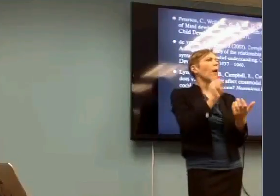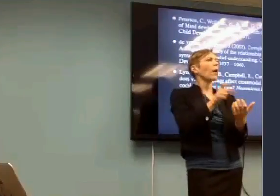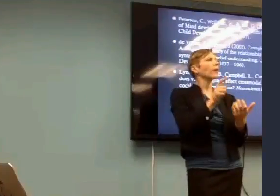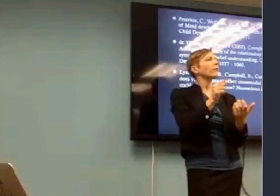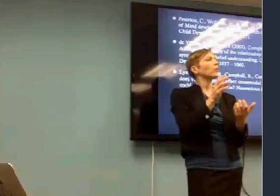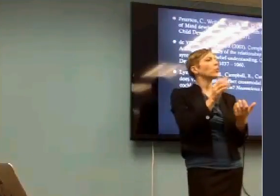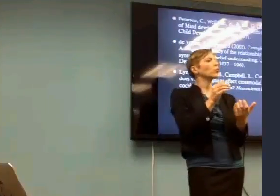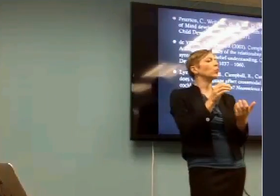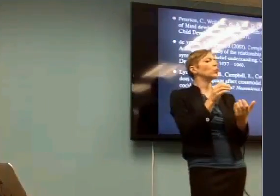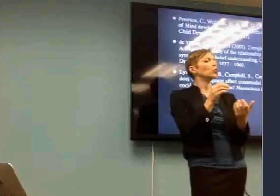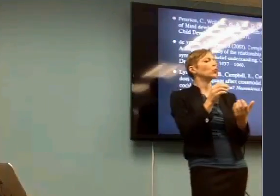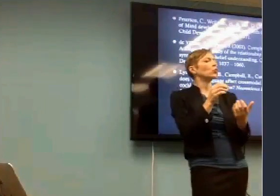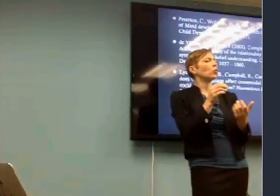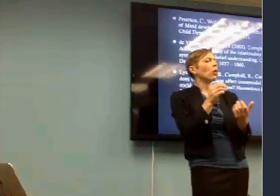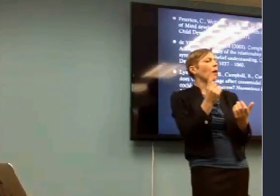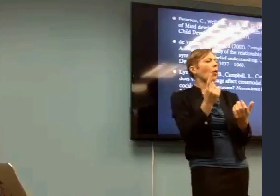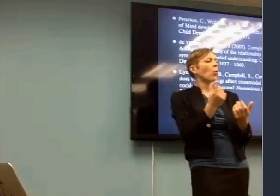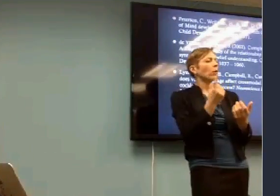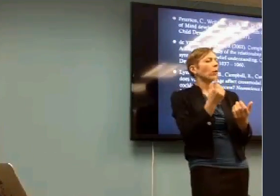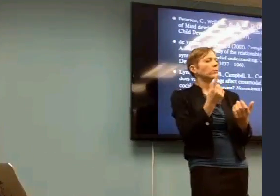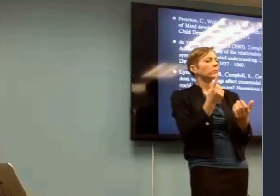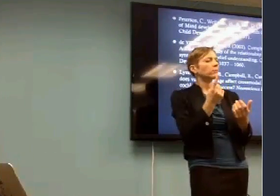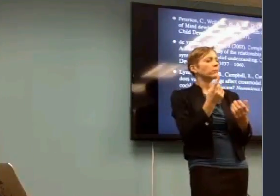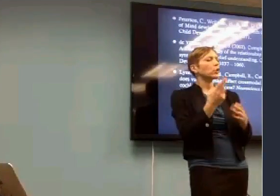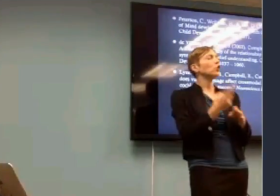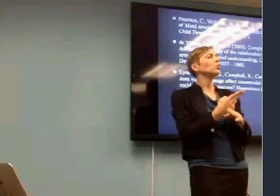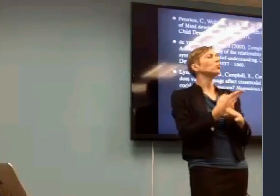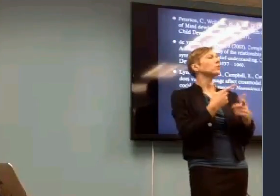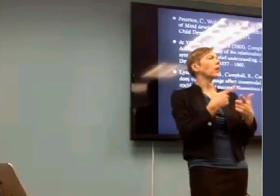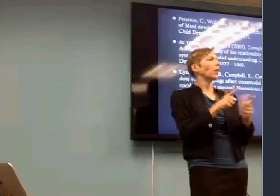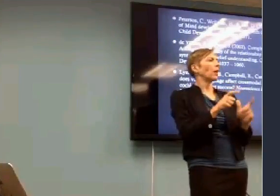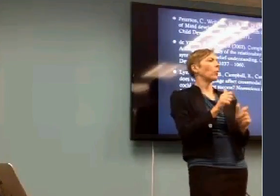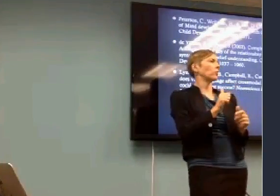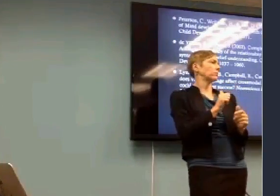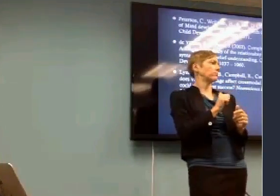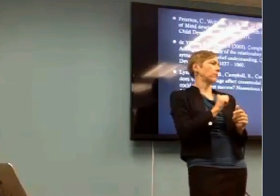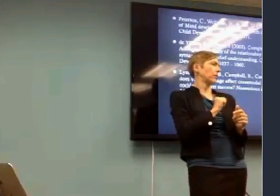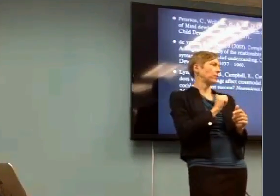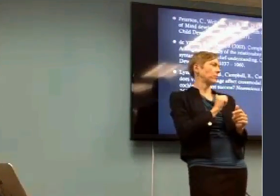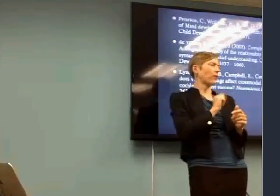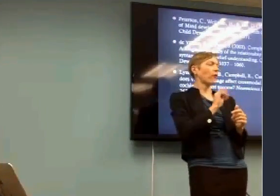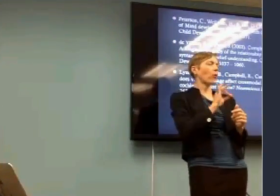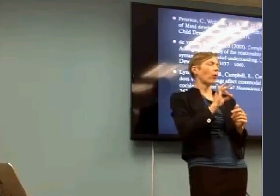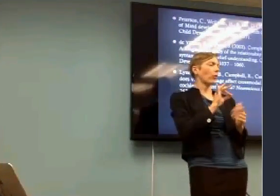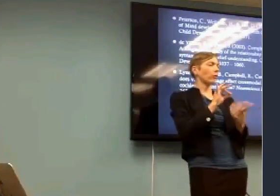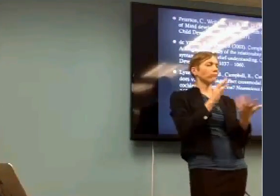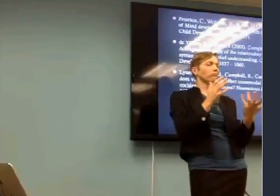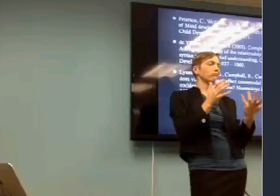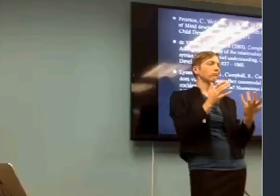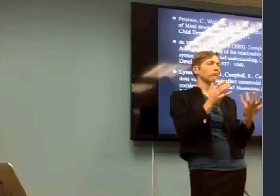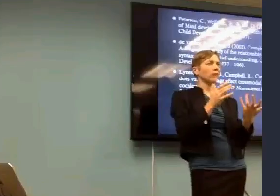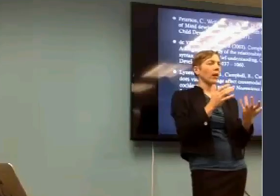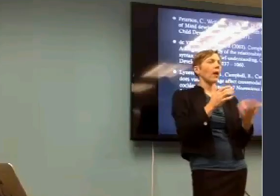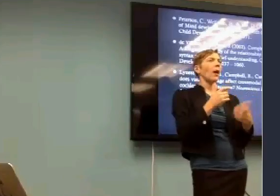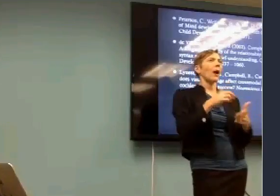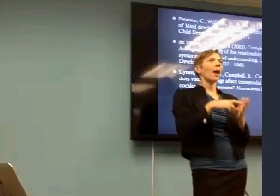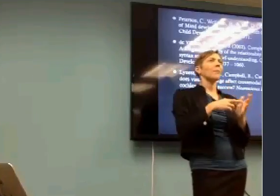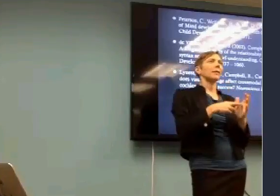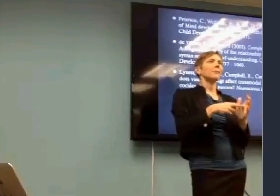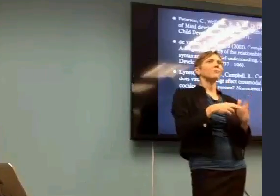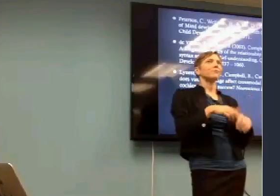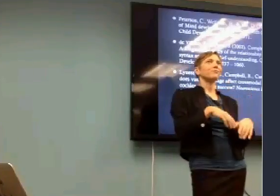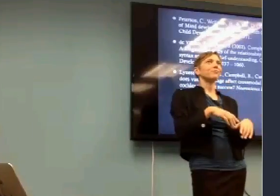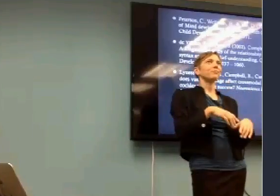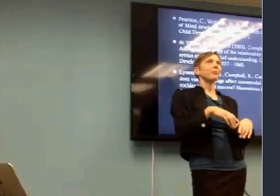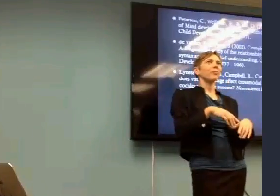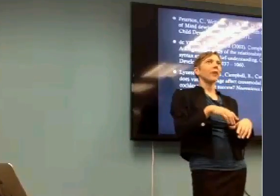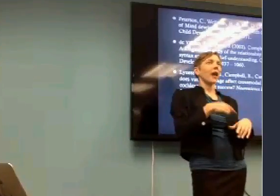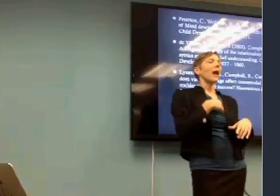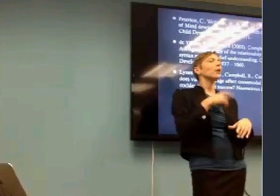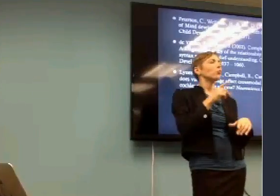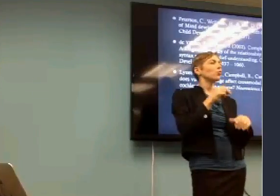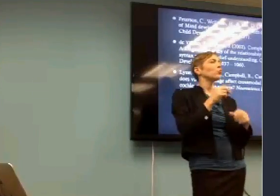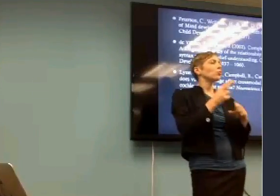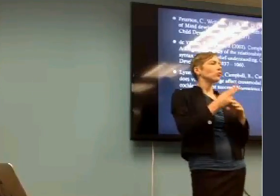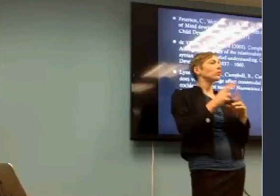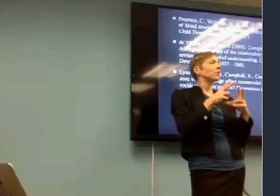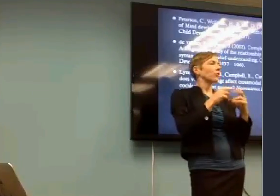personally don't need to be able to produce or always have the use of the language at my ready disposal. I mean, I